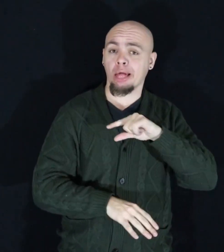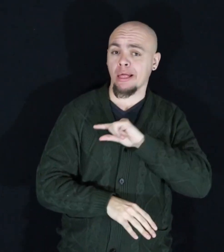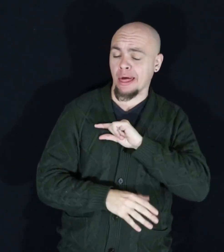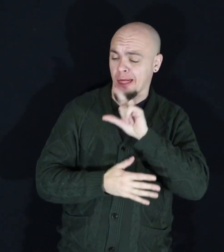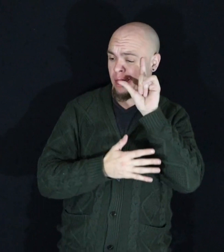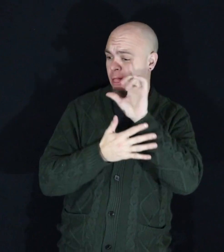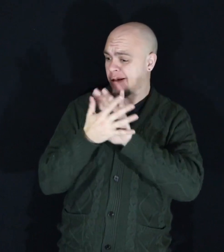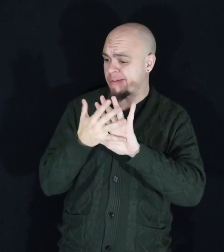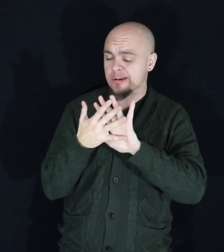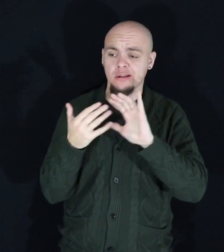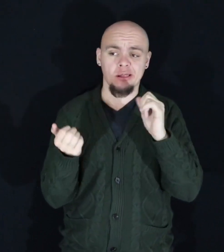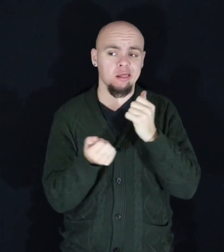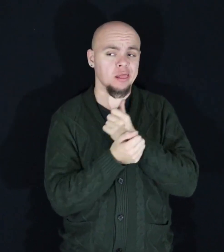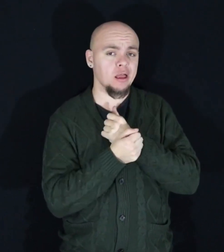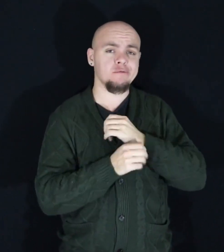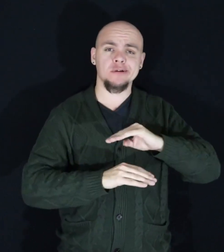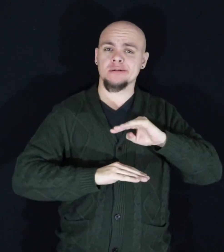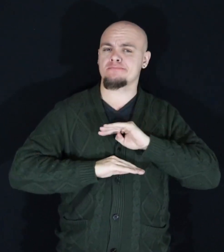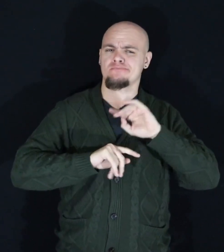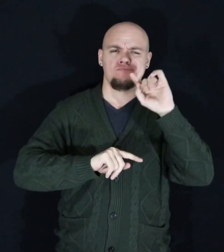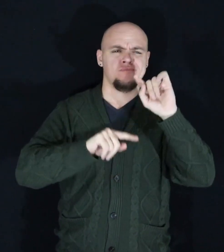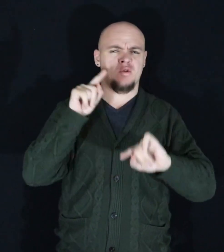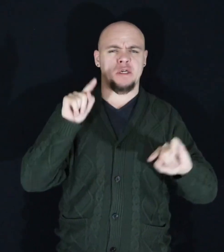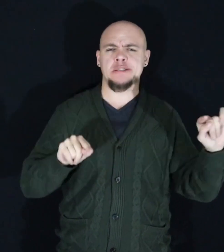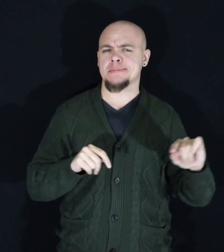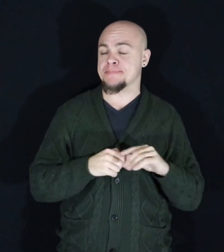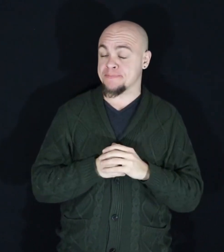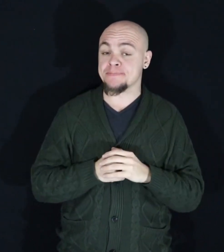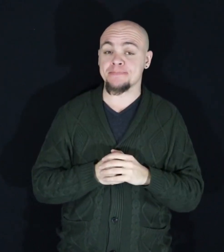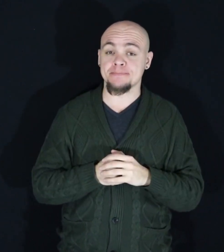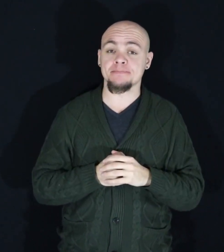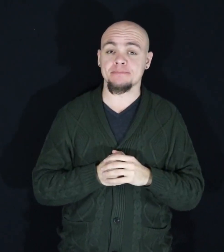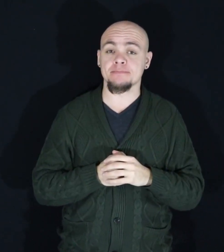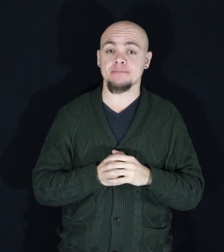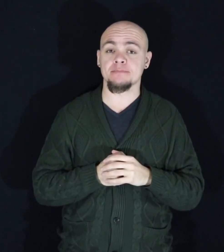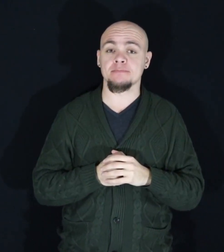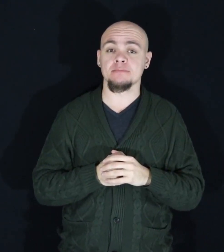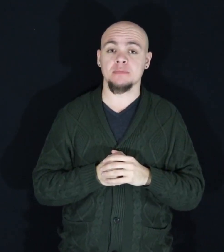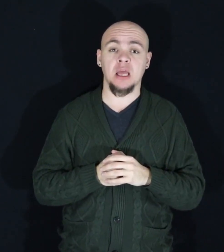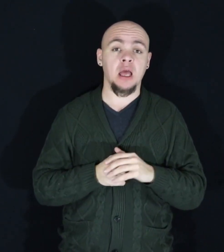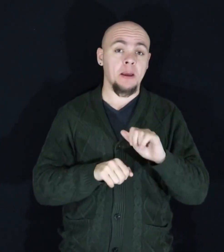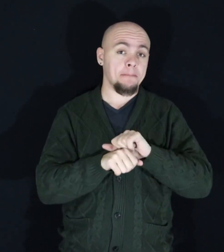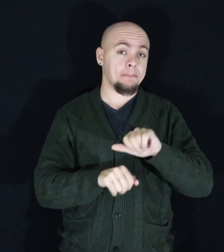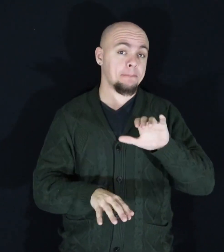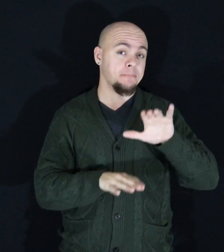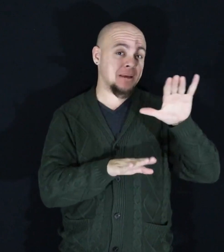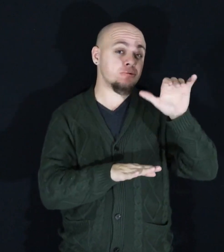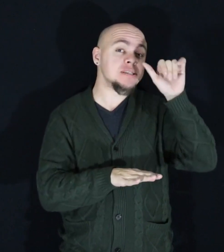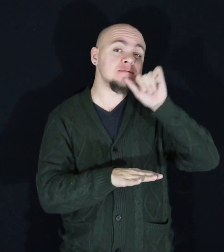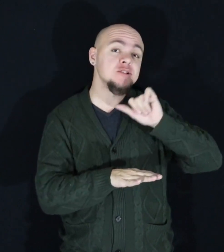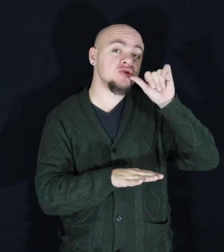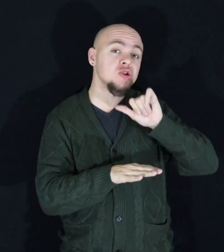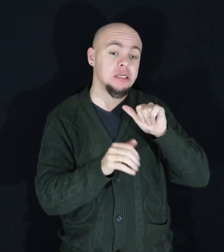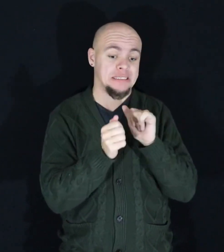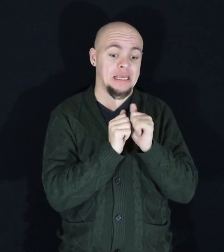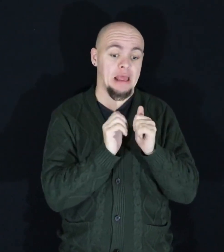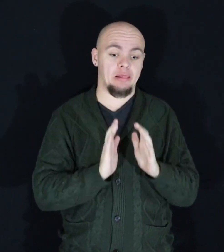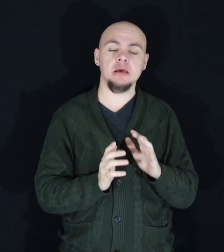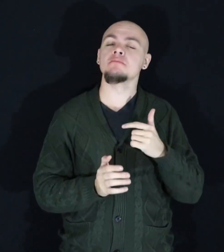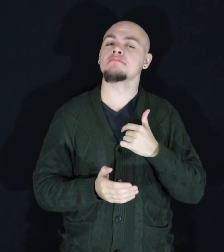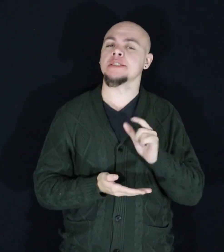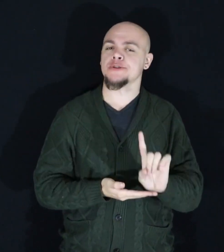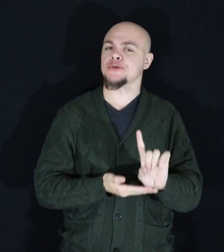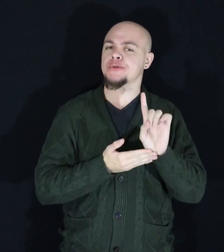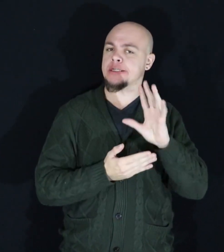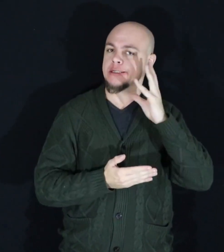confusion, love, and contentment, and many others. As a mountain endurance athlete, I've had a pretty unique opportunity to experience